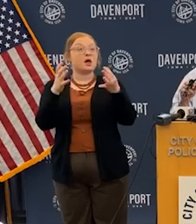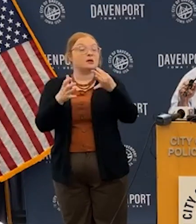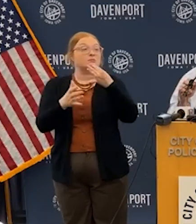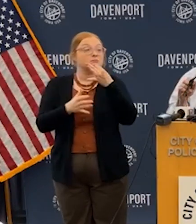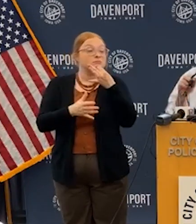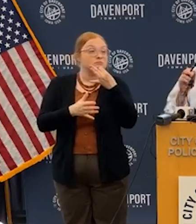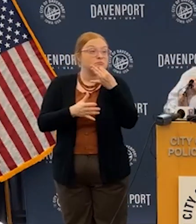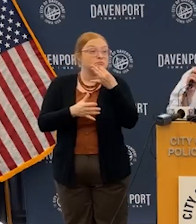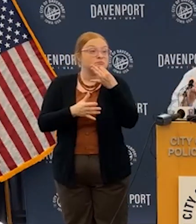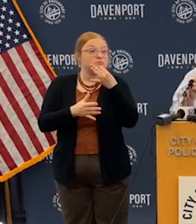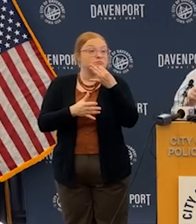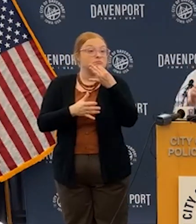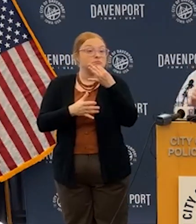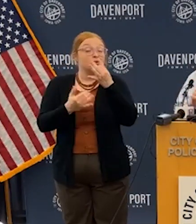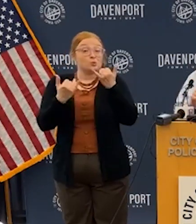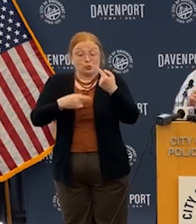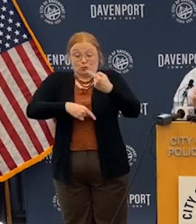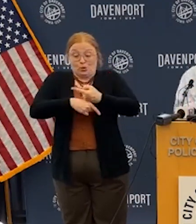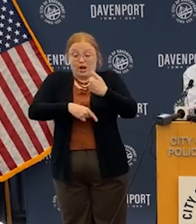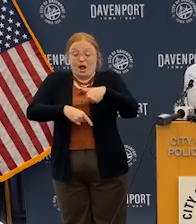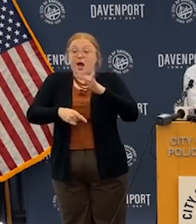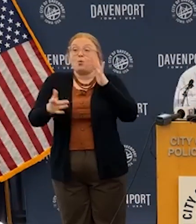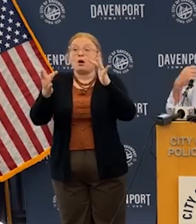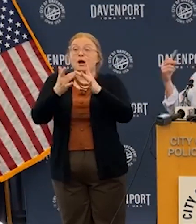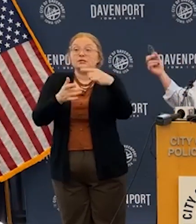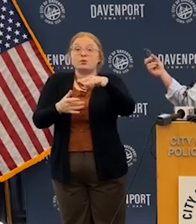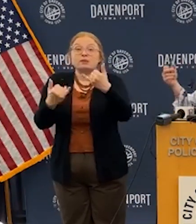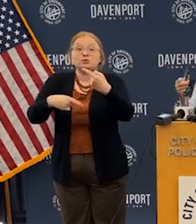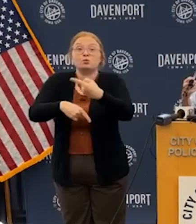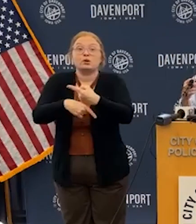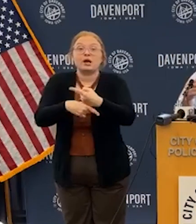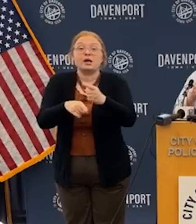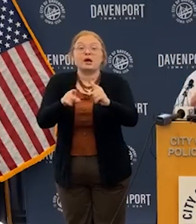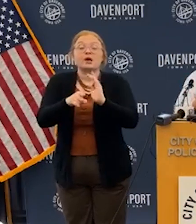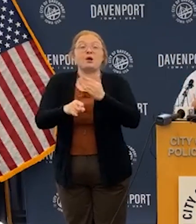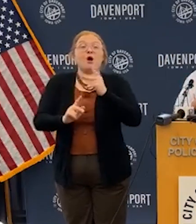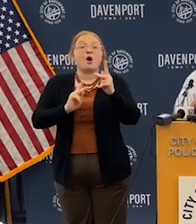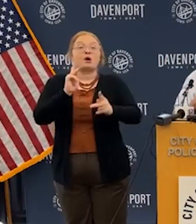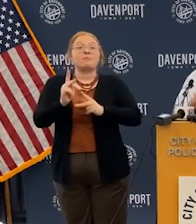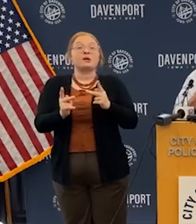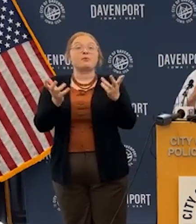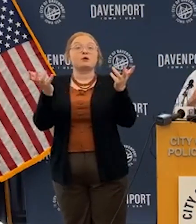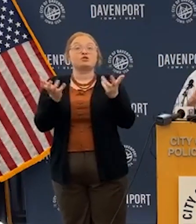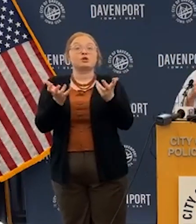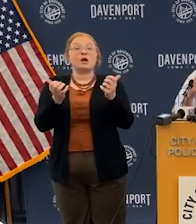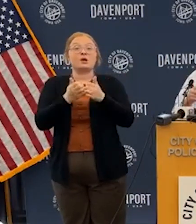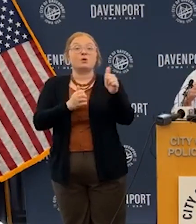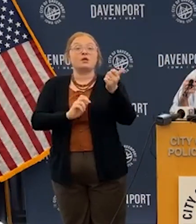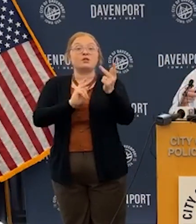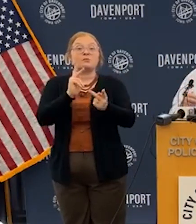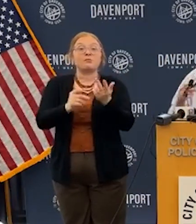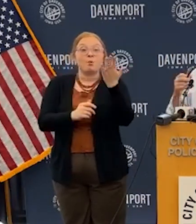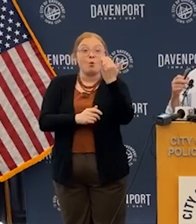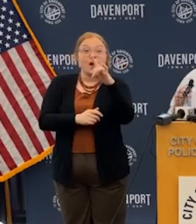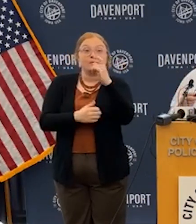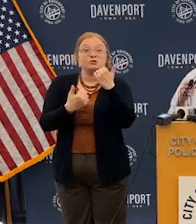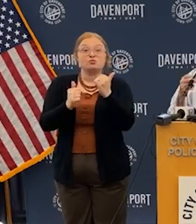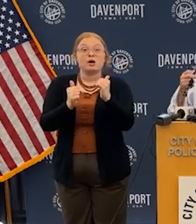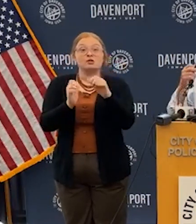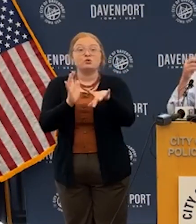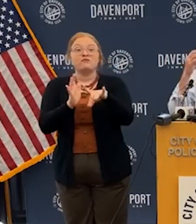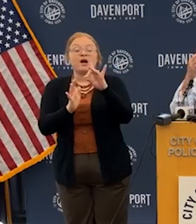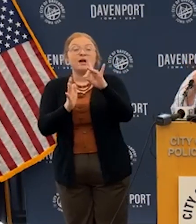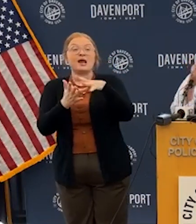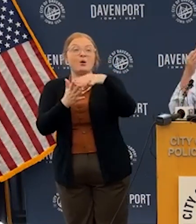today. Our folks are talking with others to see how to do this in the focus is a dignified